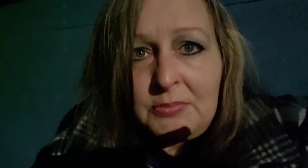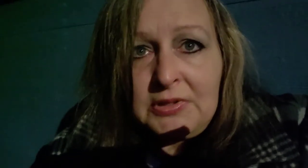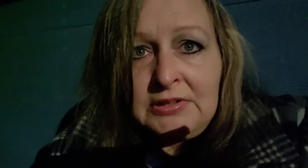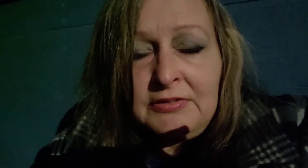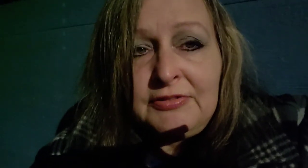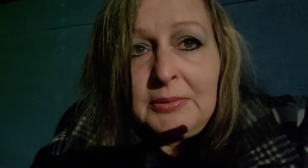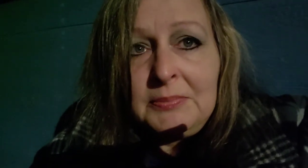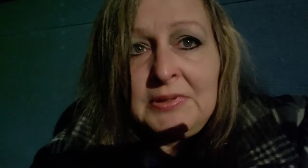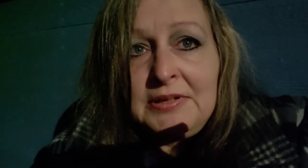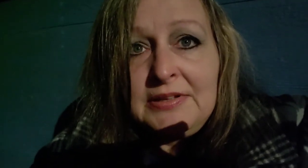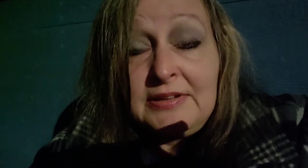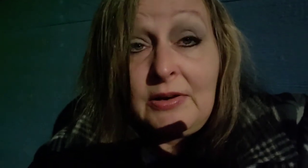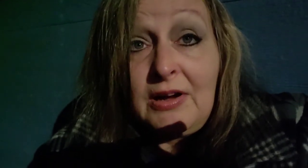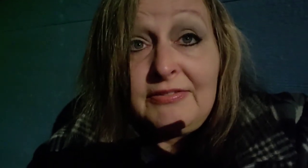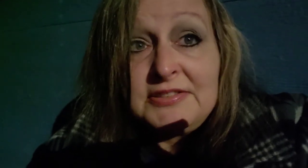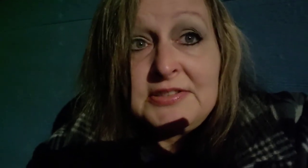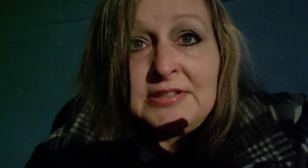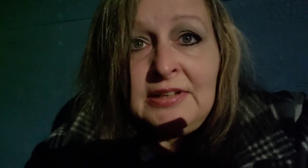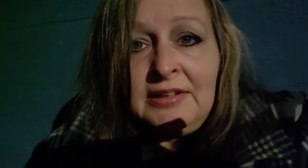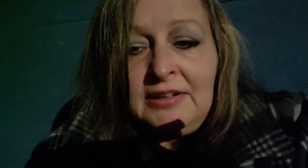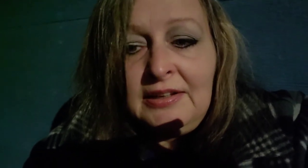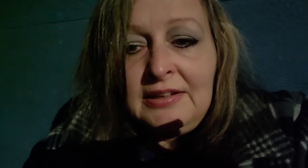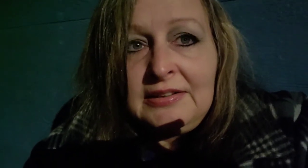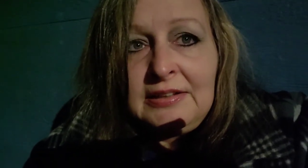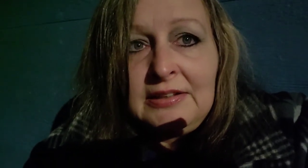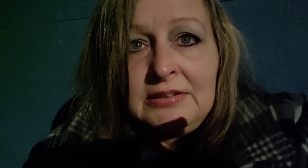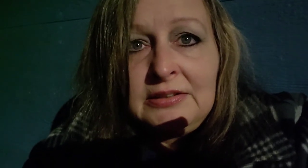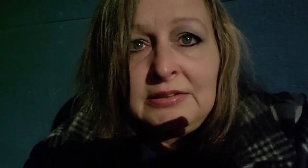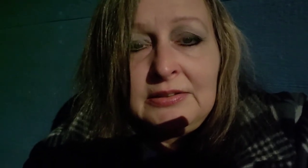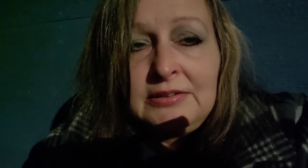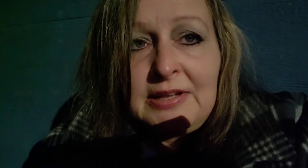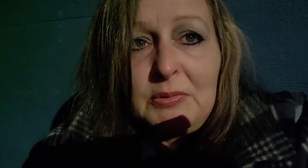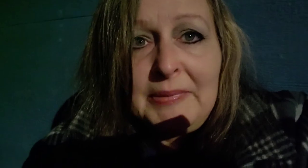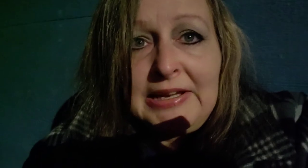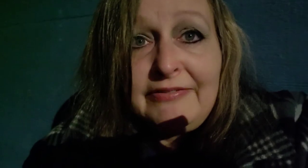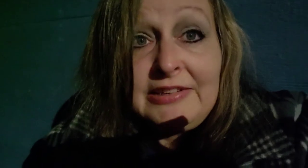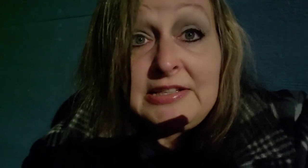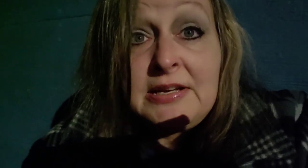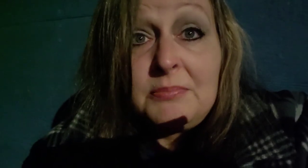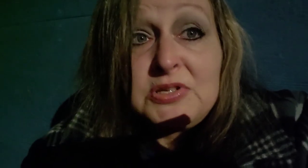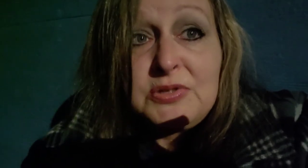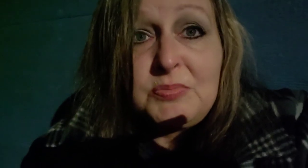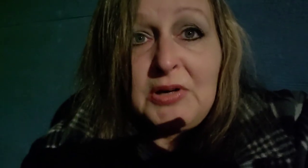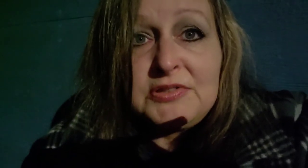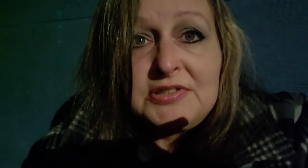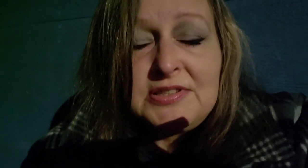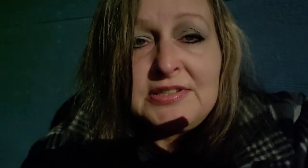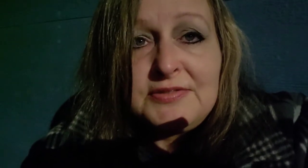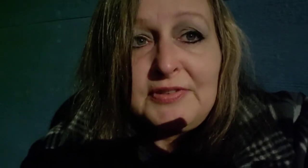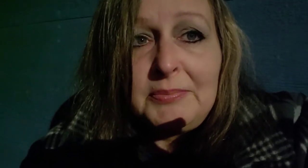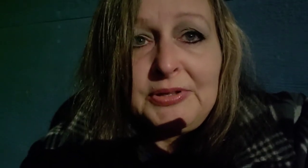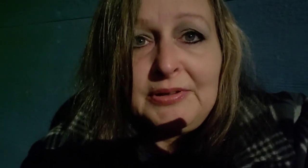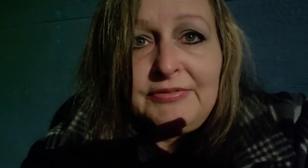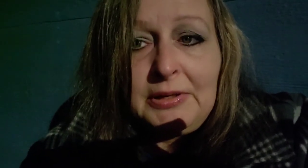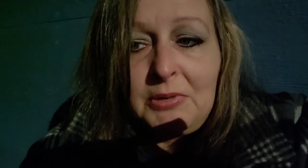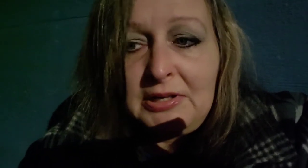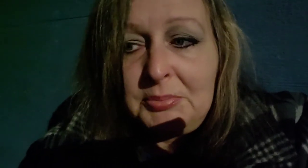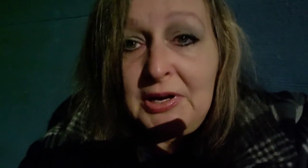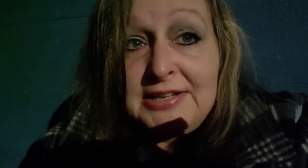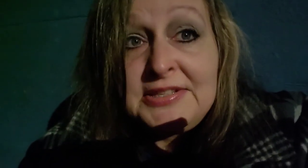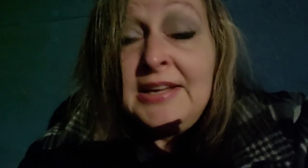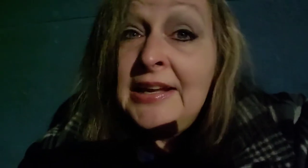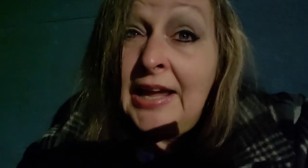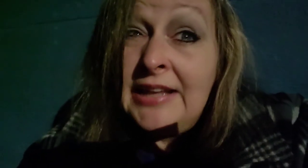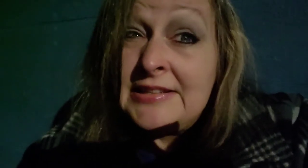contact someone from their office, and they will make every attempt to purchase these from you at fair